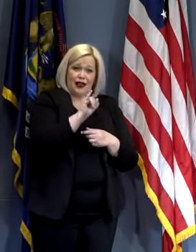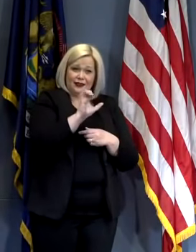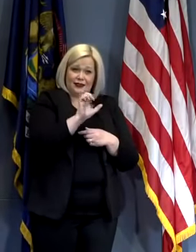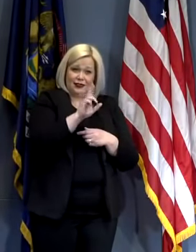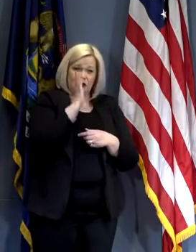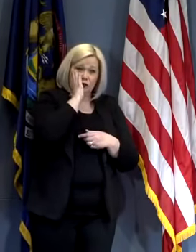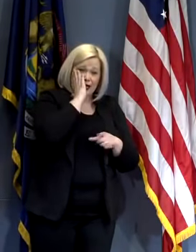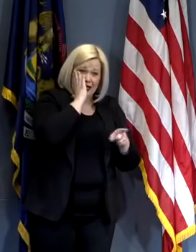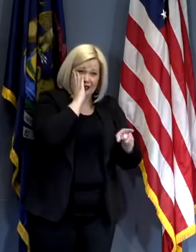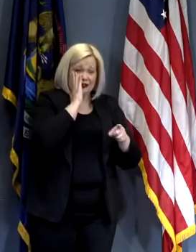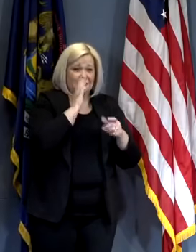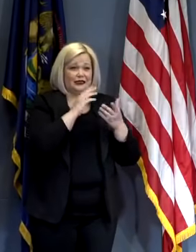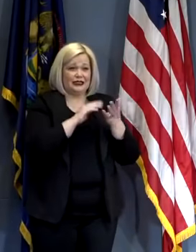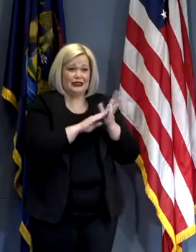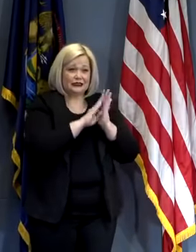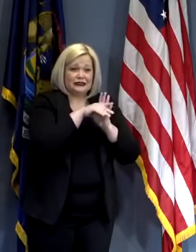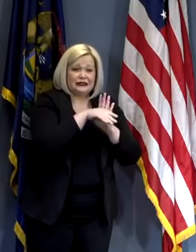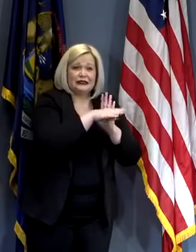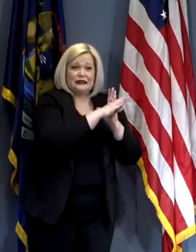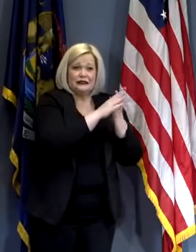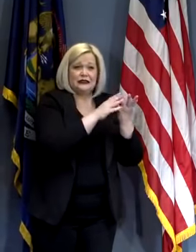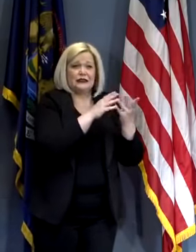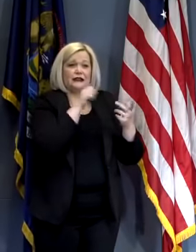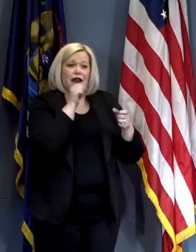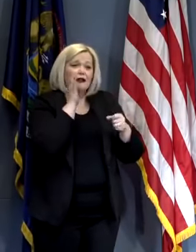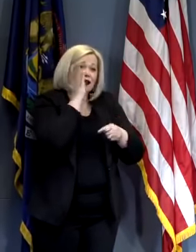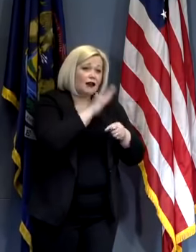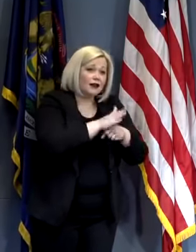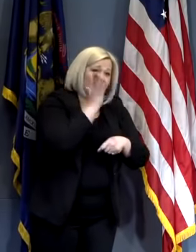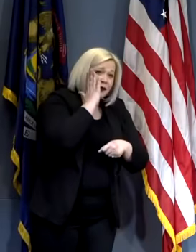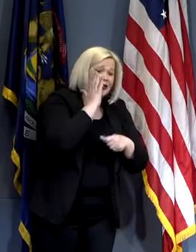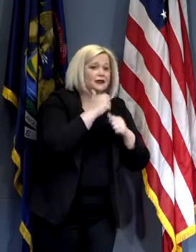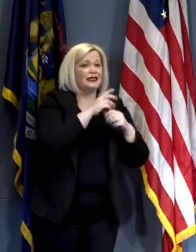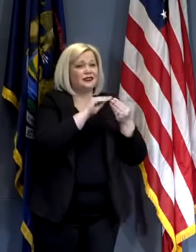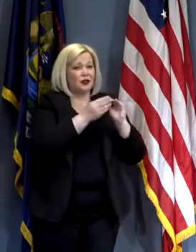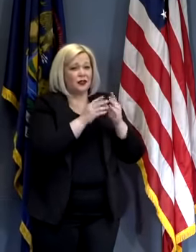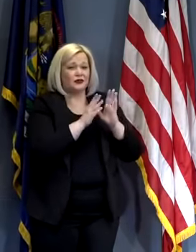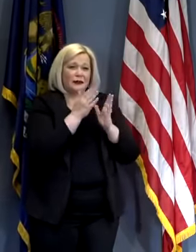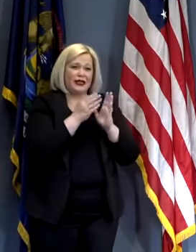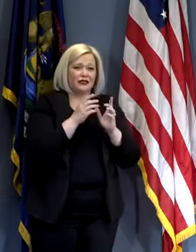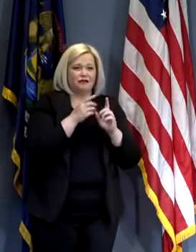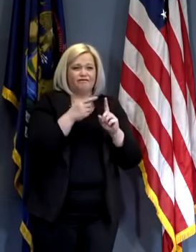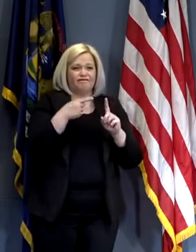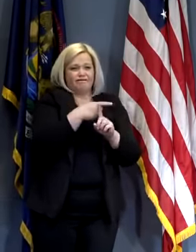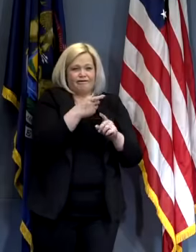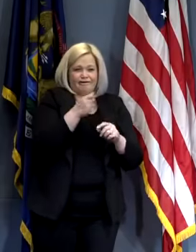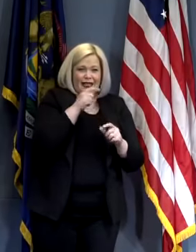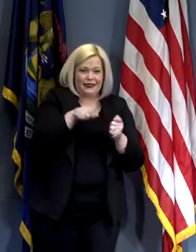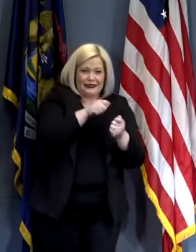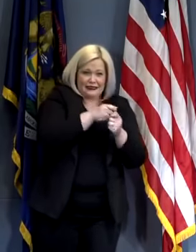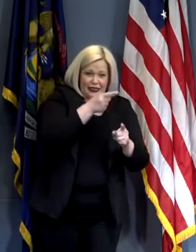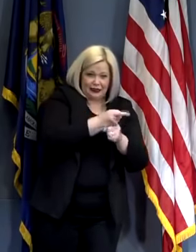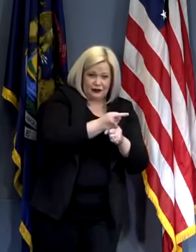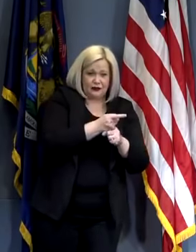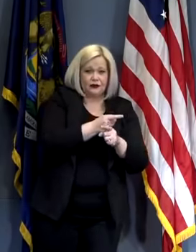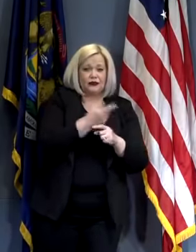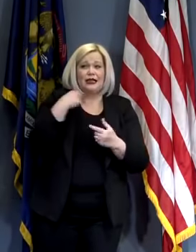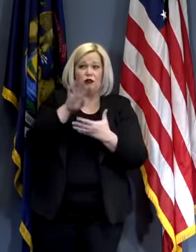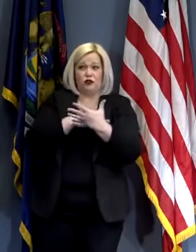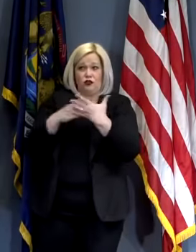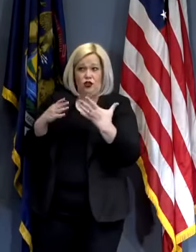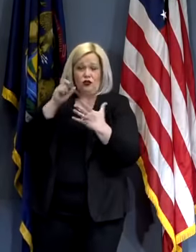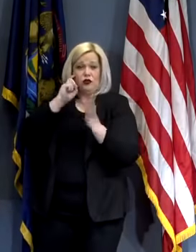will continue to carefully monitor any. And as you can see in the chart, the blue line is going